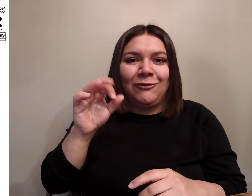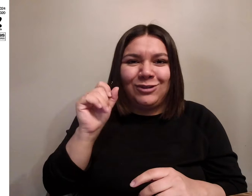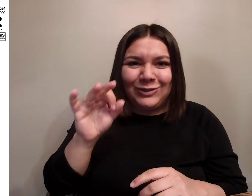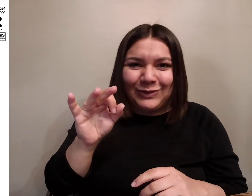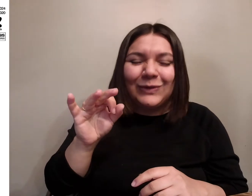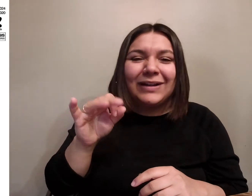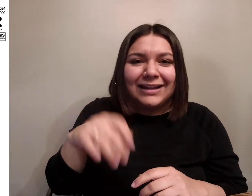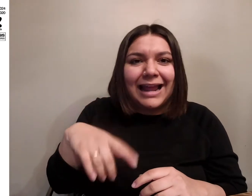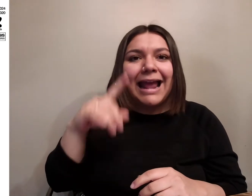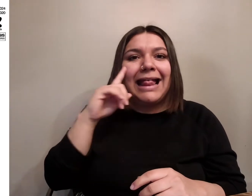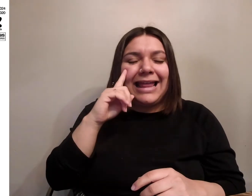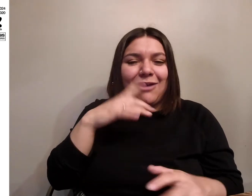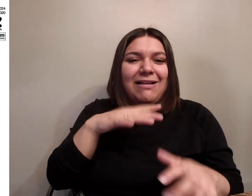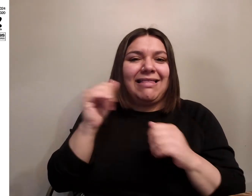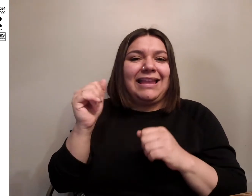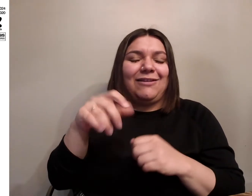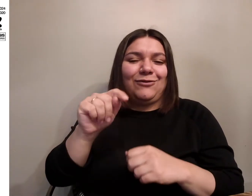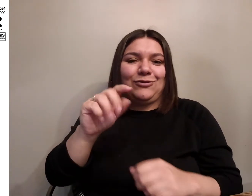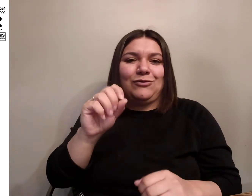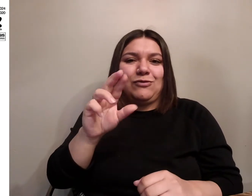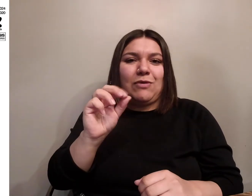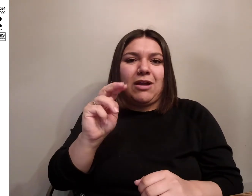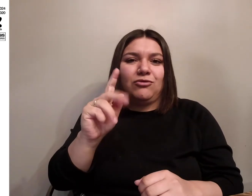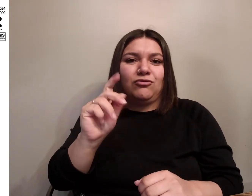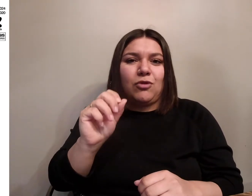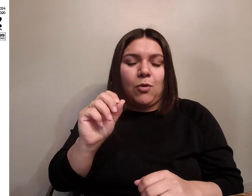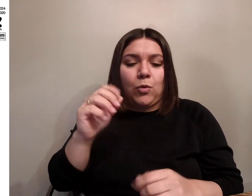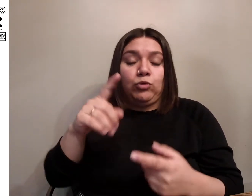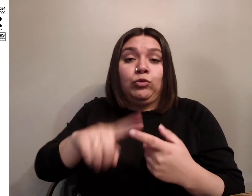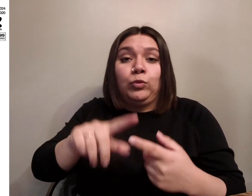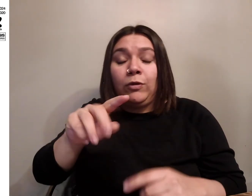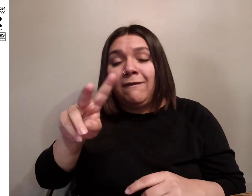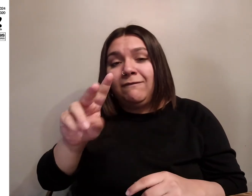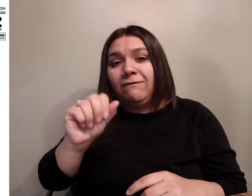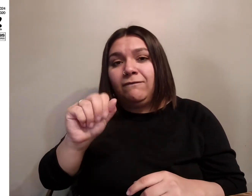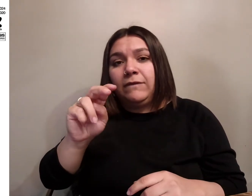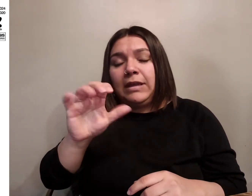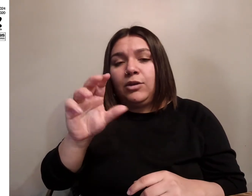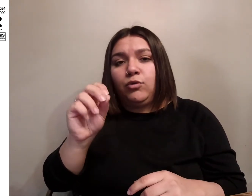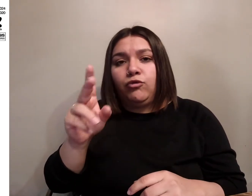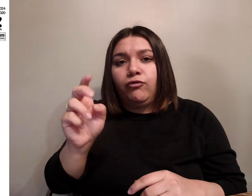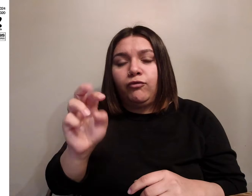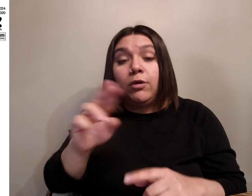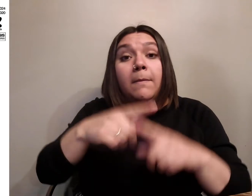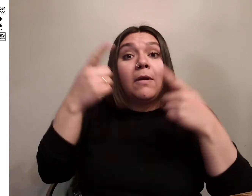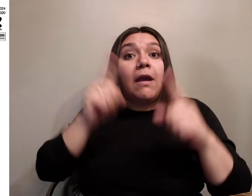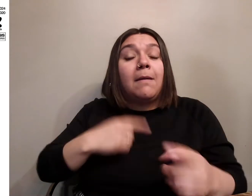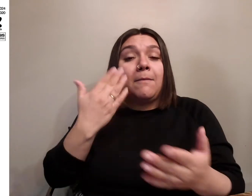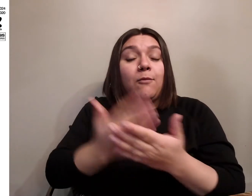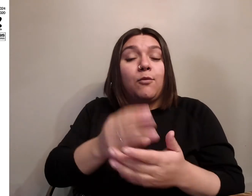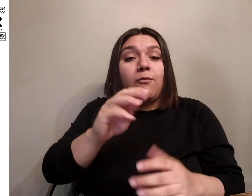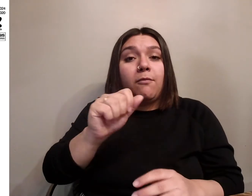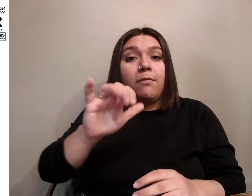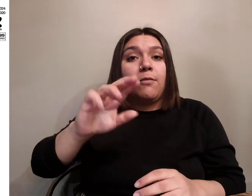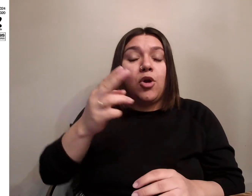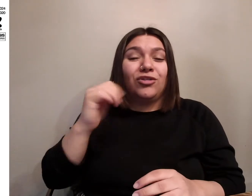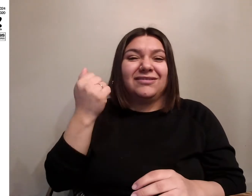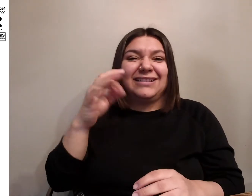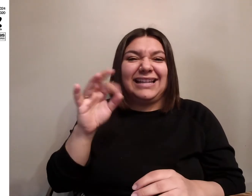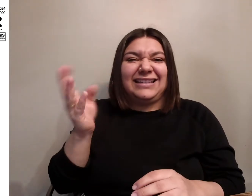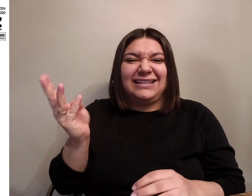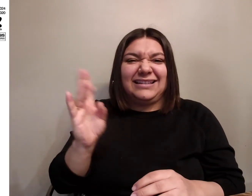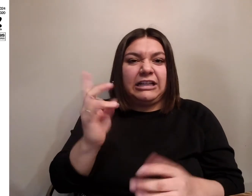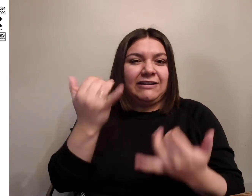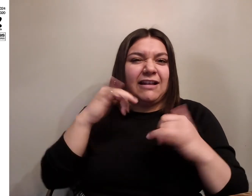eventually to San Francisco, and I thought I would hitchhike from Toronto to Vancouver. But I got there in March